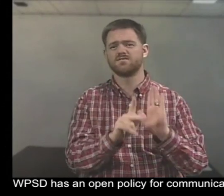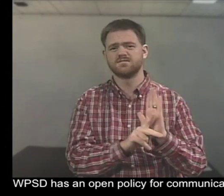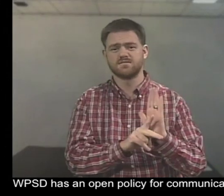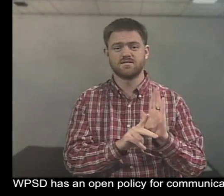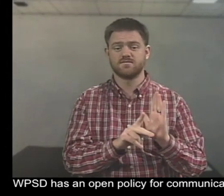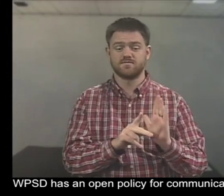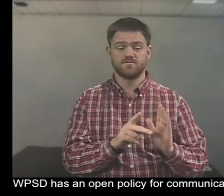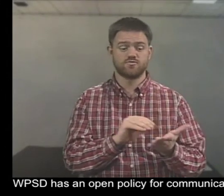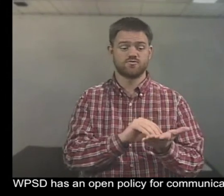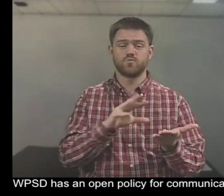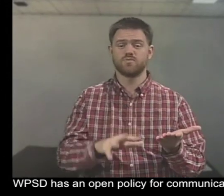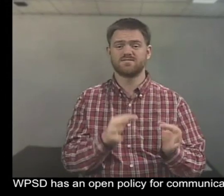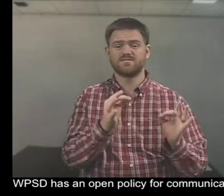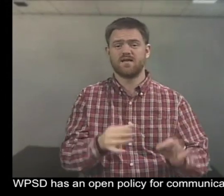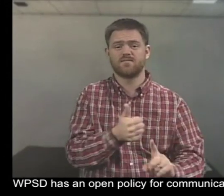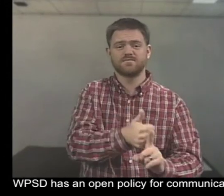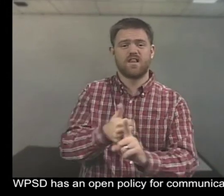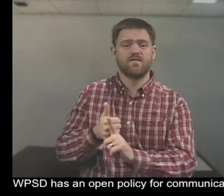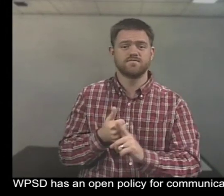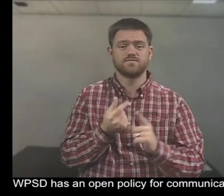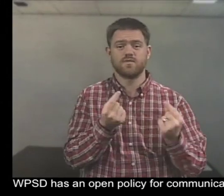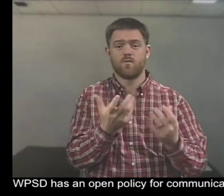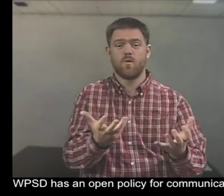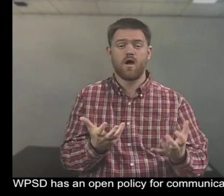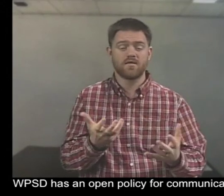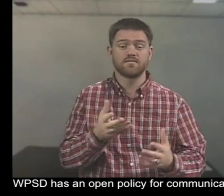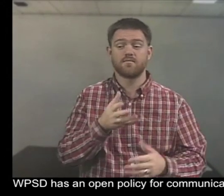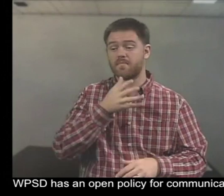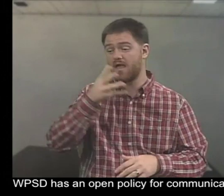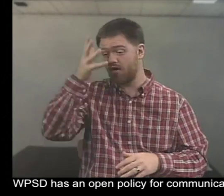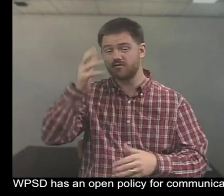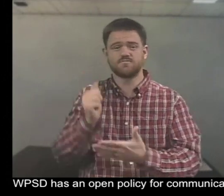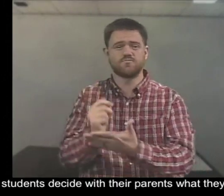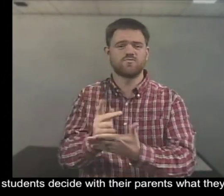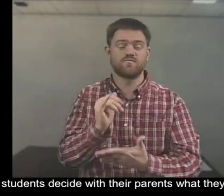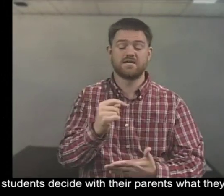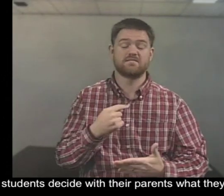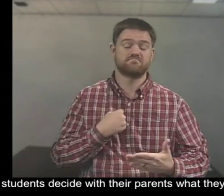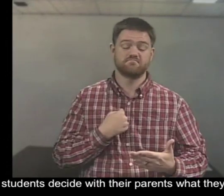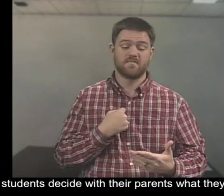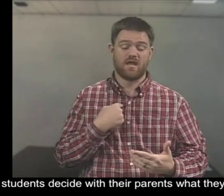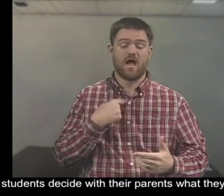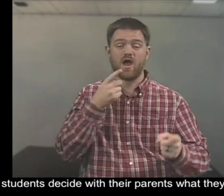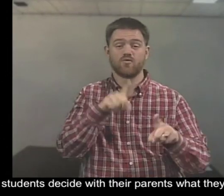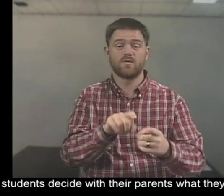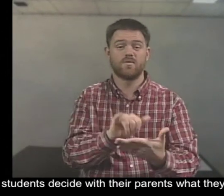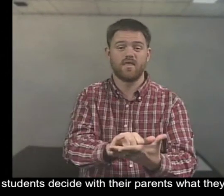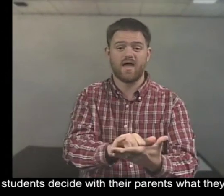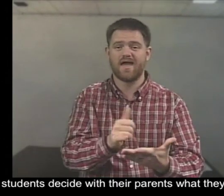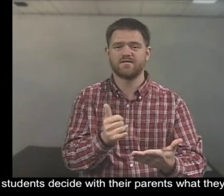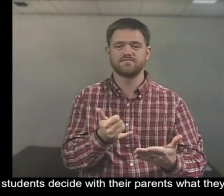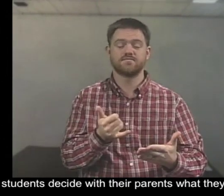WPSD has an open policy here for communication. The students decide with their parents what they want to do, and I agree with